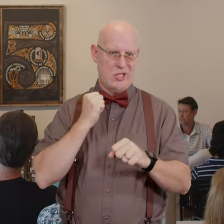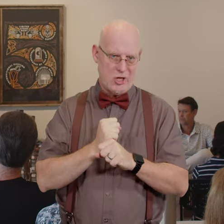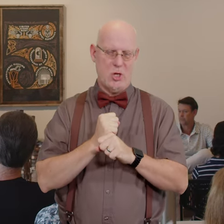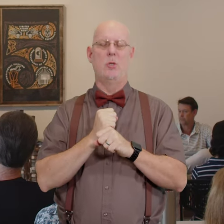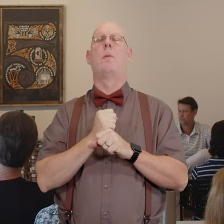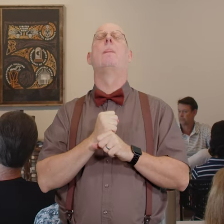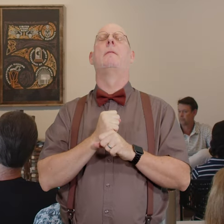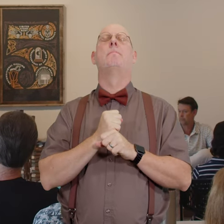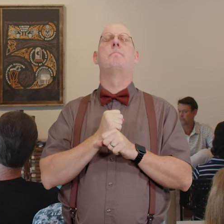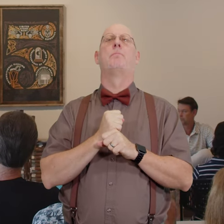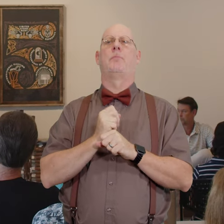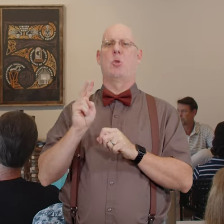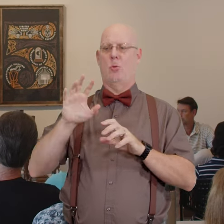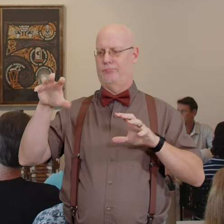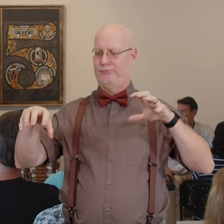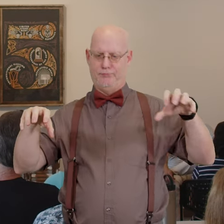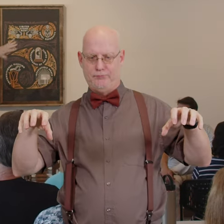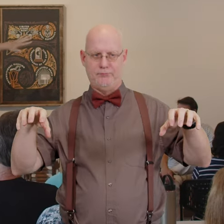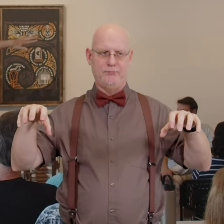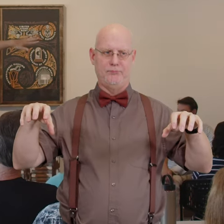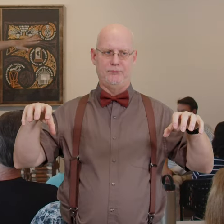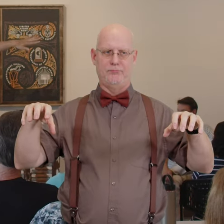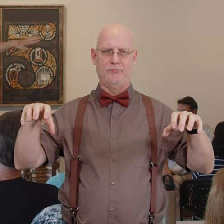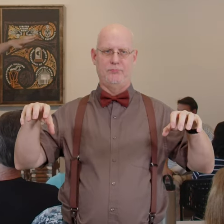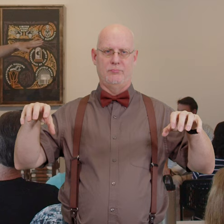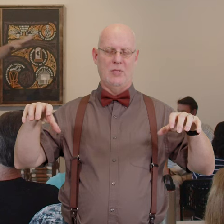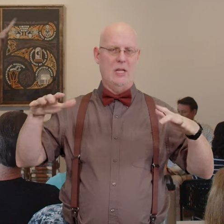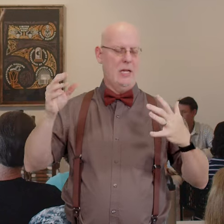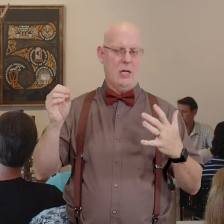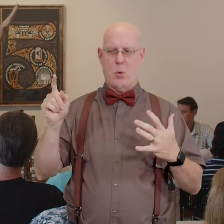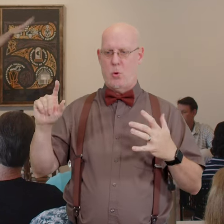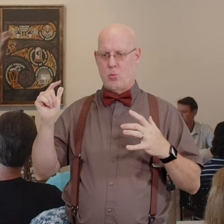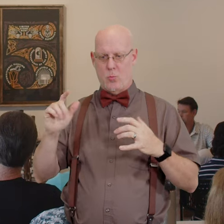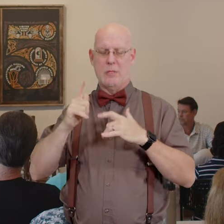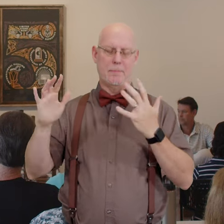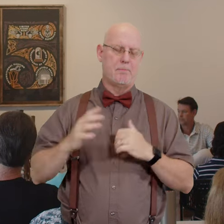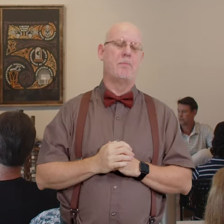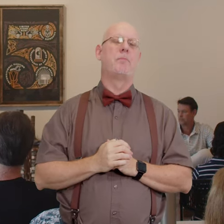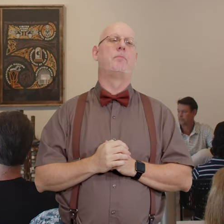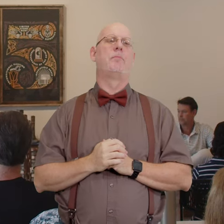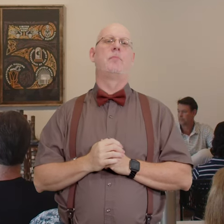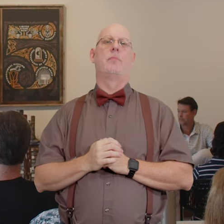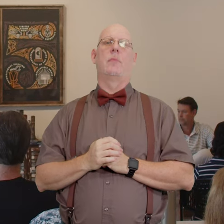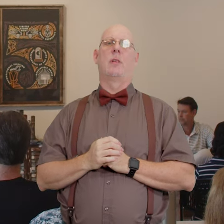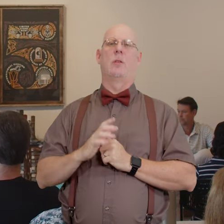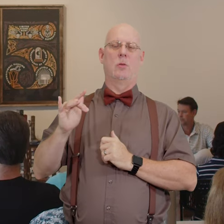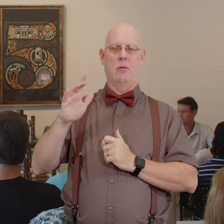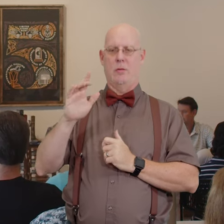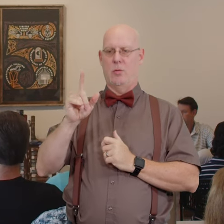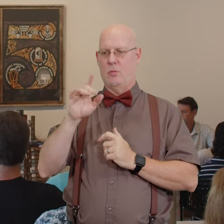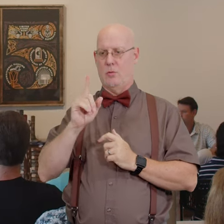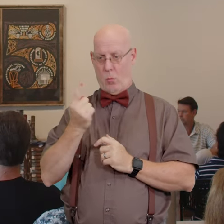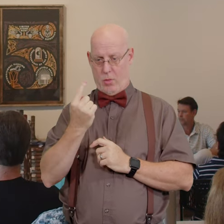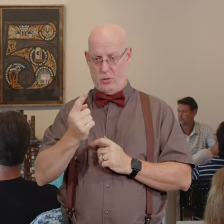400 plus years of Christianity. There's these two fragments kind of divide, and one group is on one side, one's on the other, and there's that soul Christian